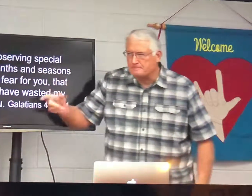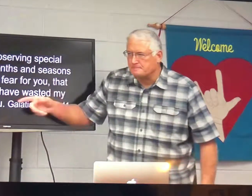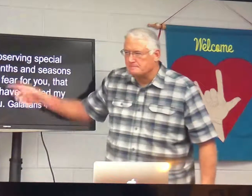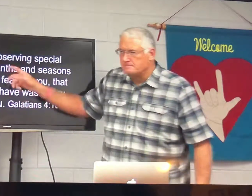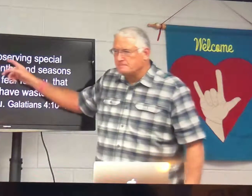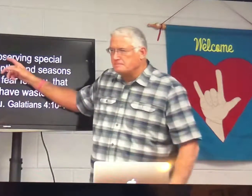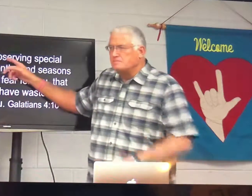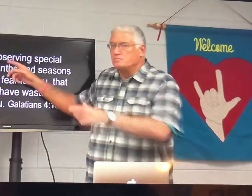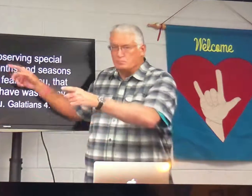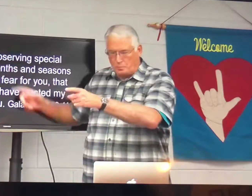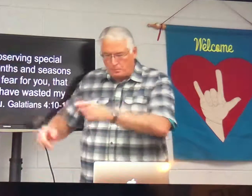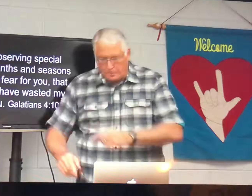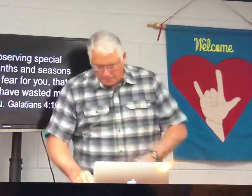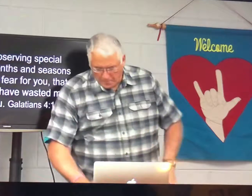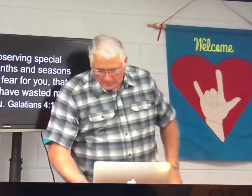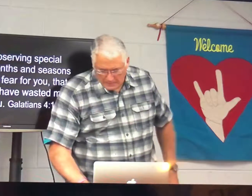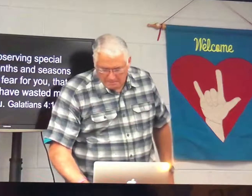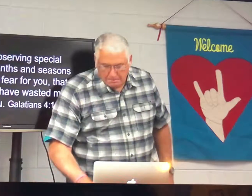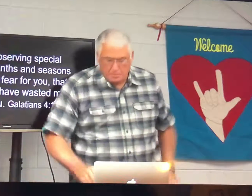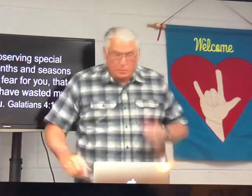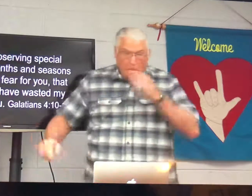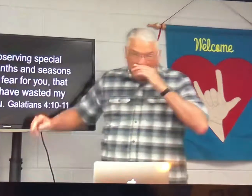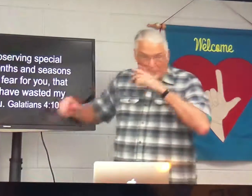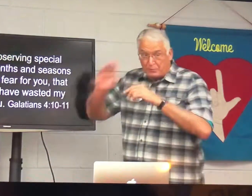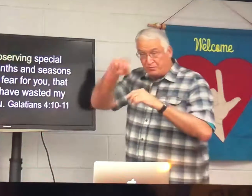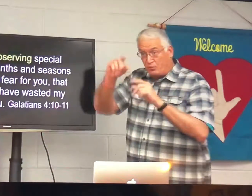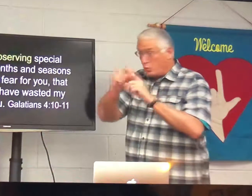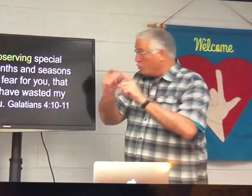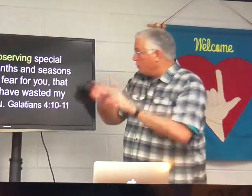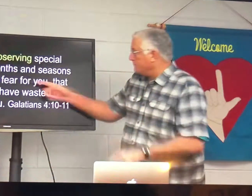94 miles an hour to out number 2.